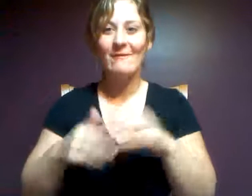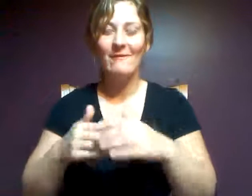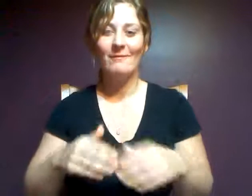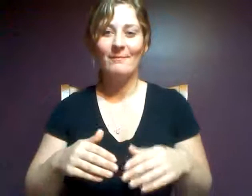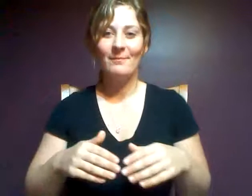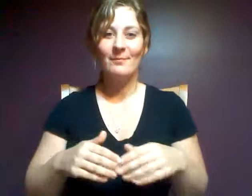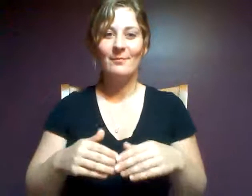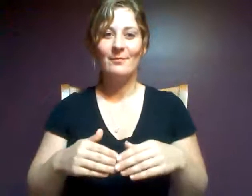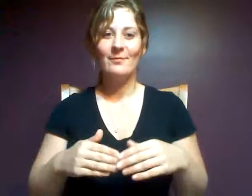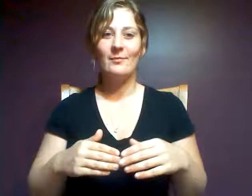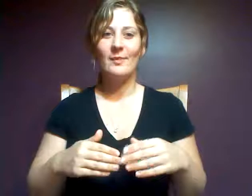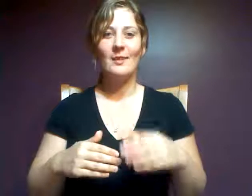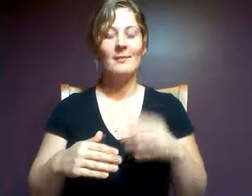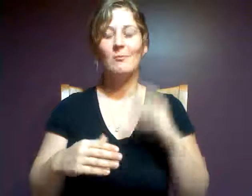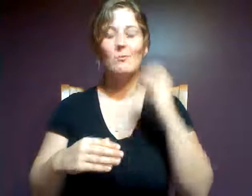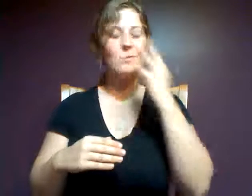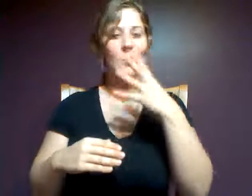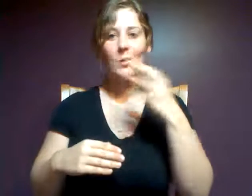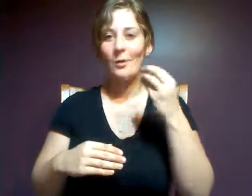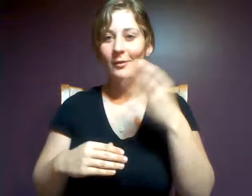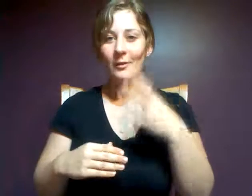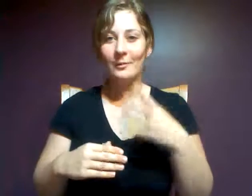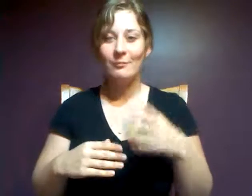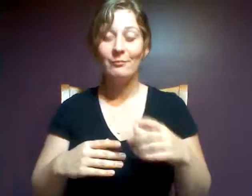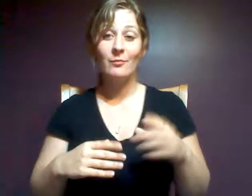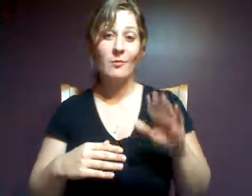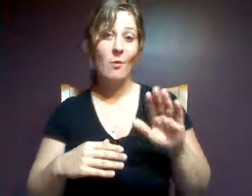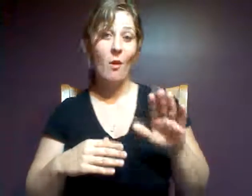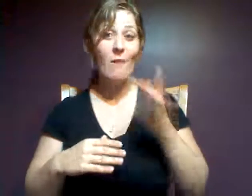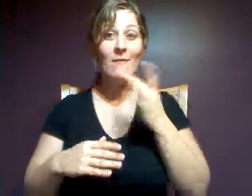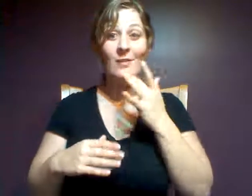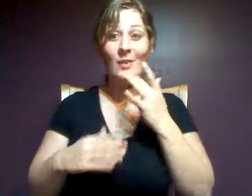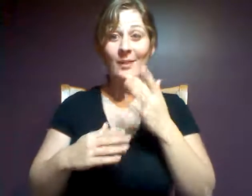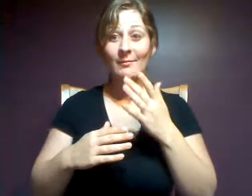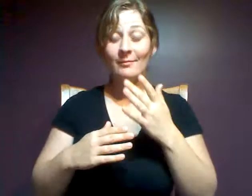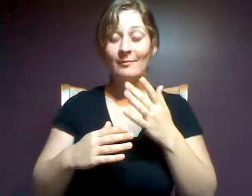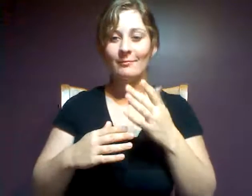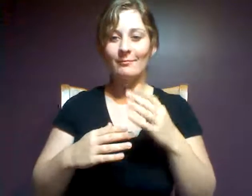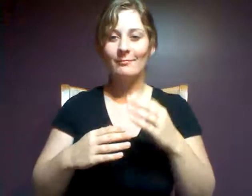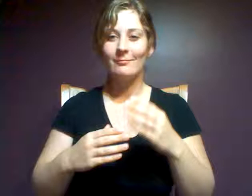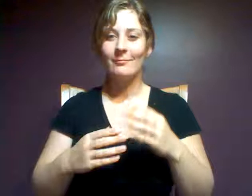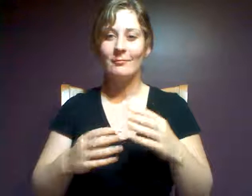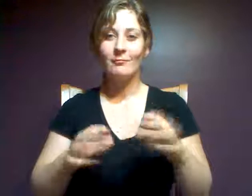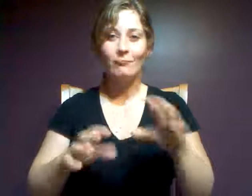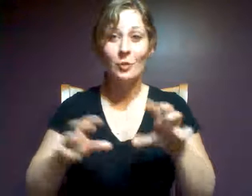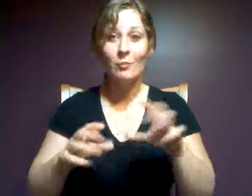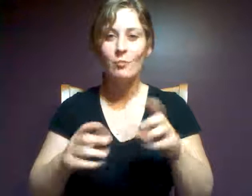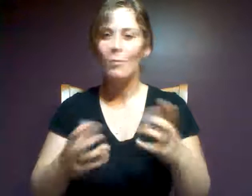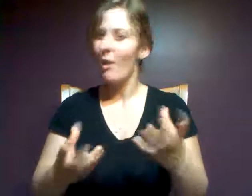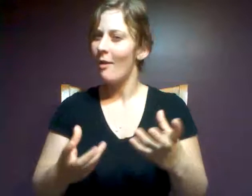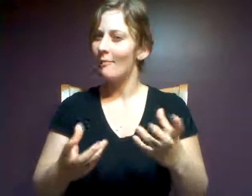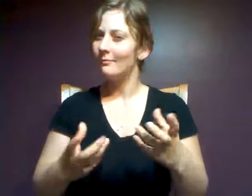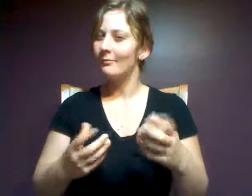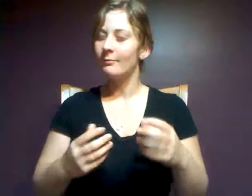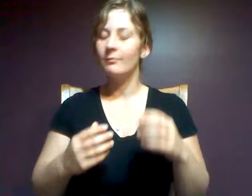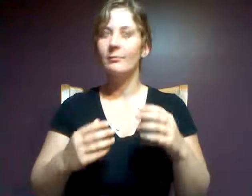of her favourite things to do at the moment is to stare at herself in the mirror. She absolutely loves her reflection. She